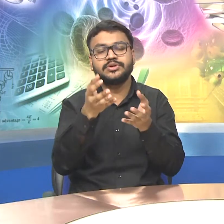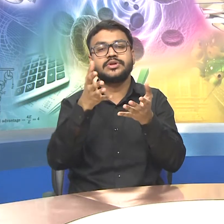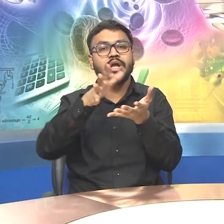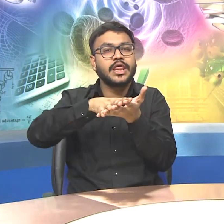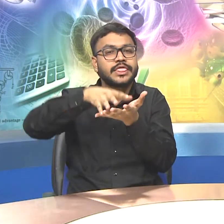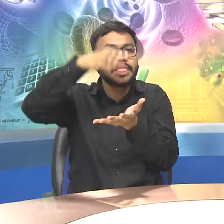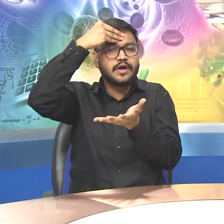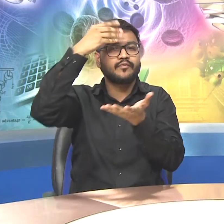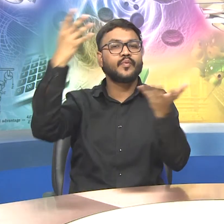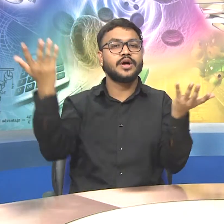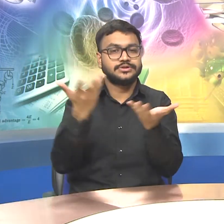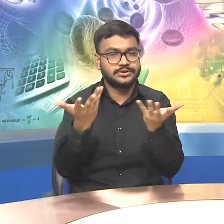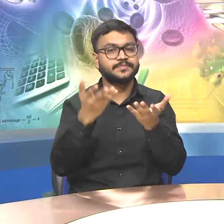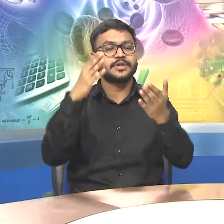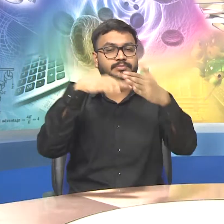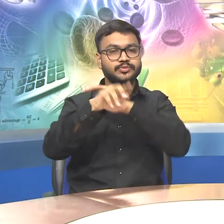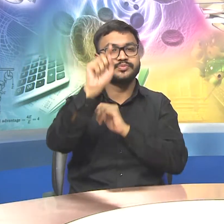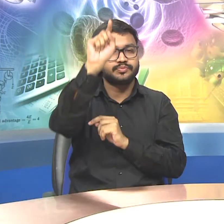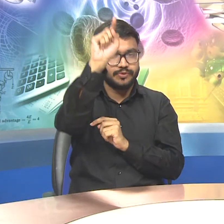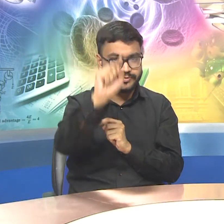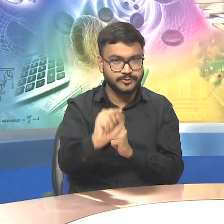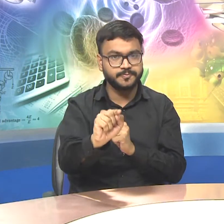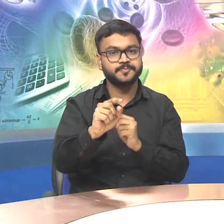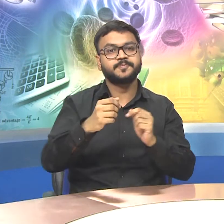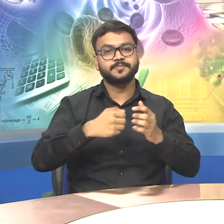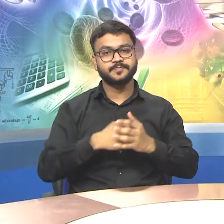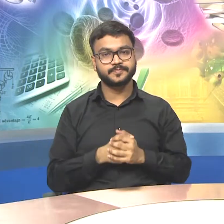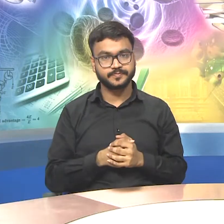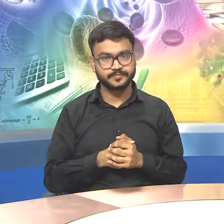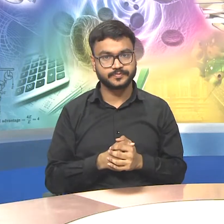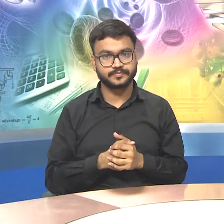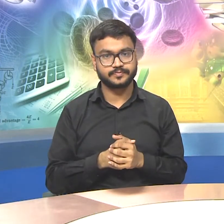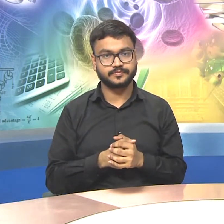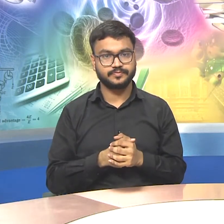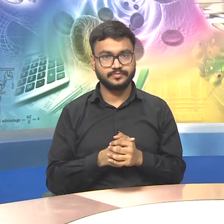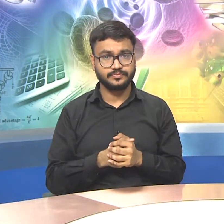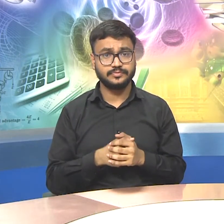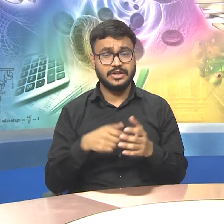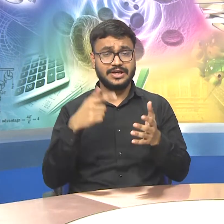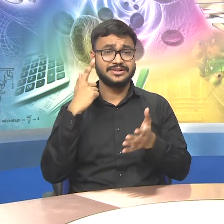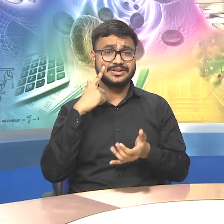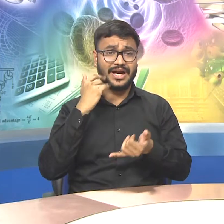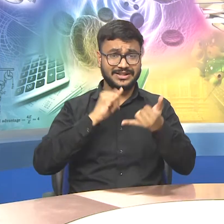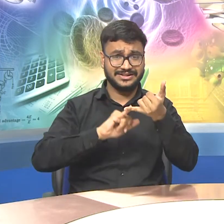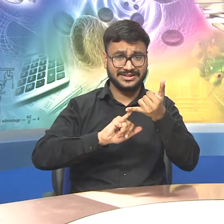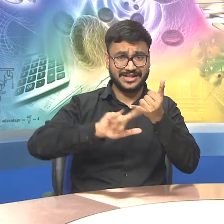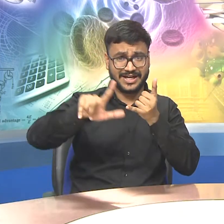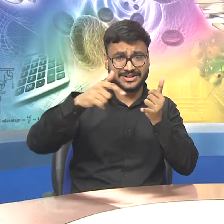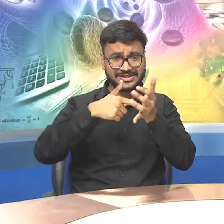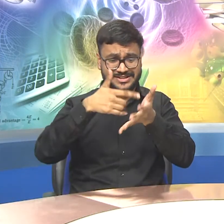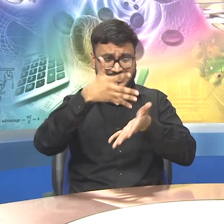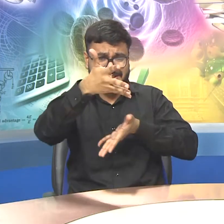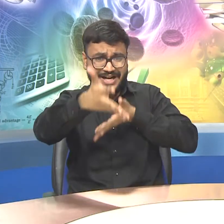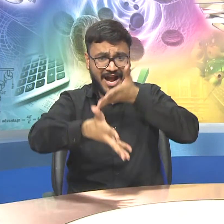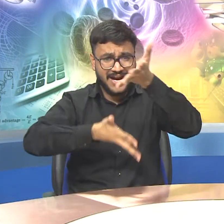Now we will know some various and the summary points.